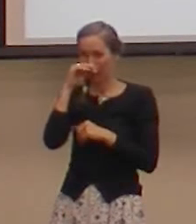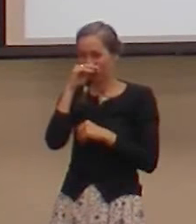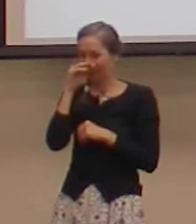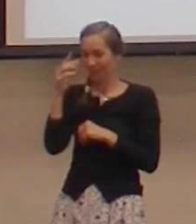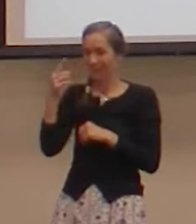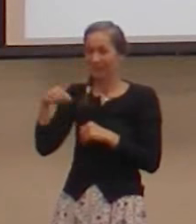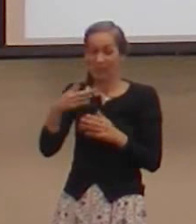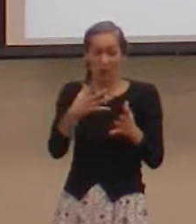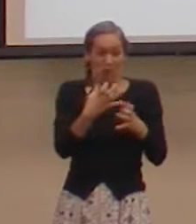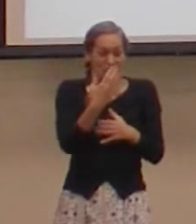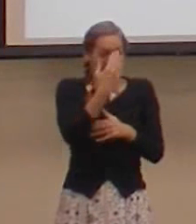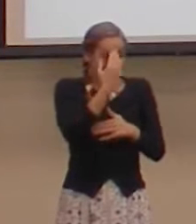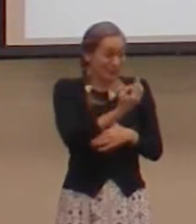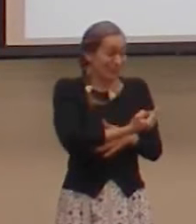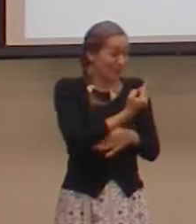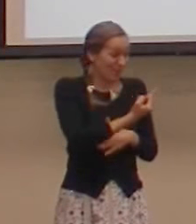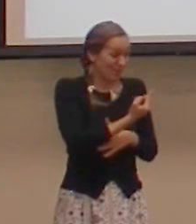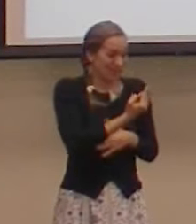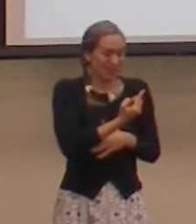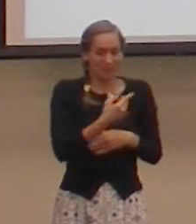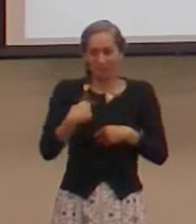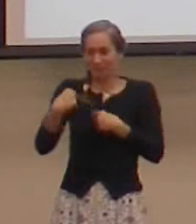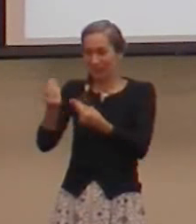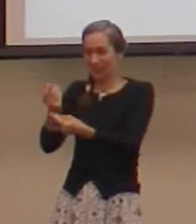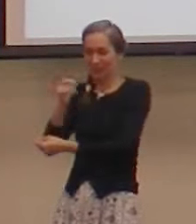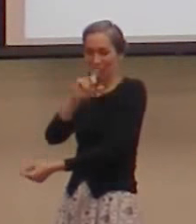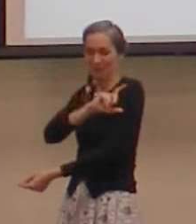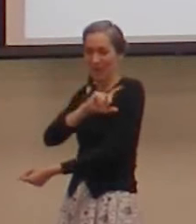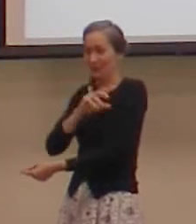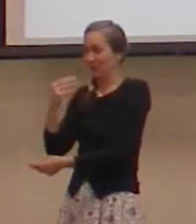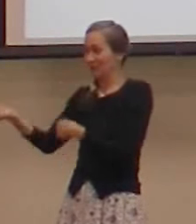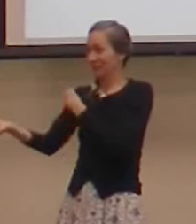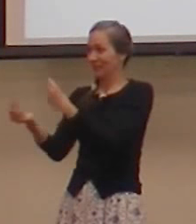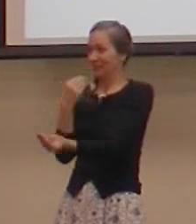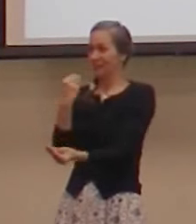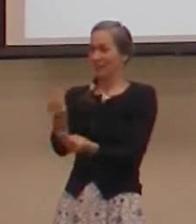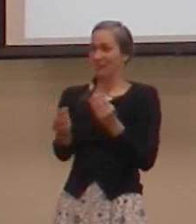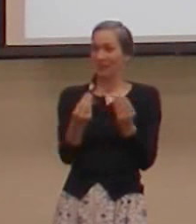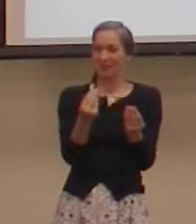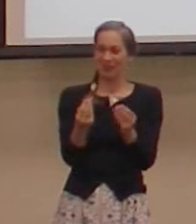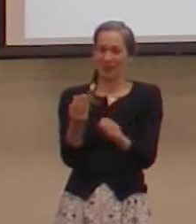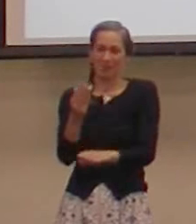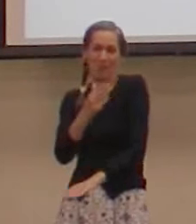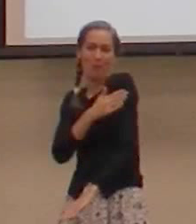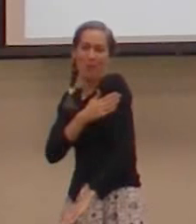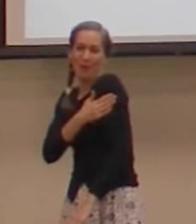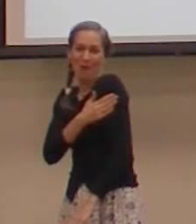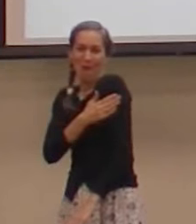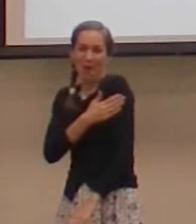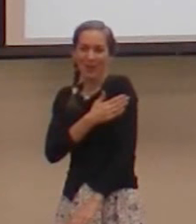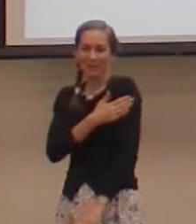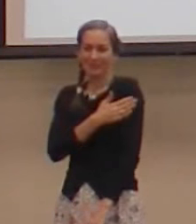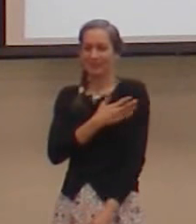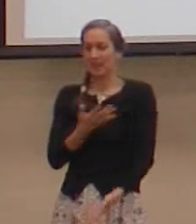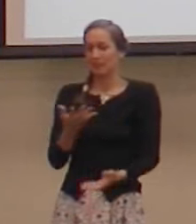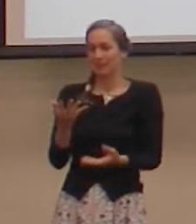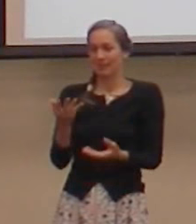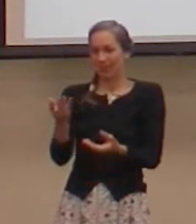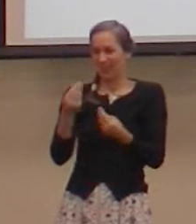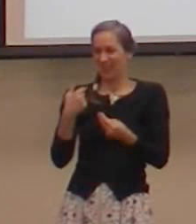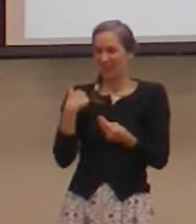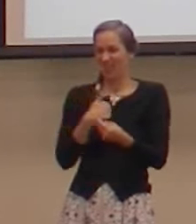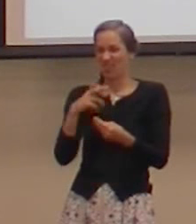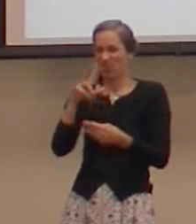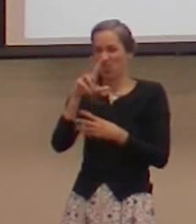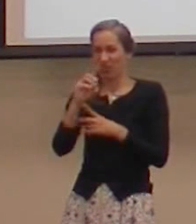they just want to know something. And these tattoos have been so helpful. We slap them on, and it gives us about 30 seconds to tell them